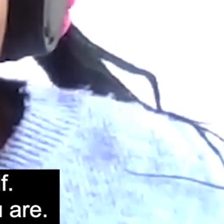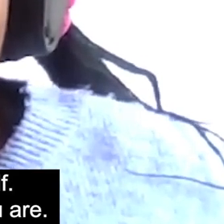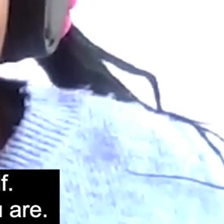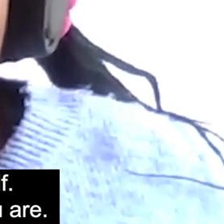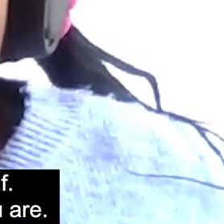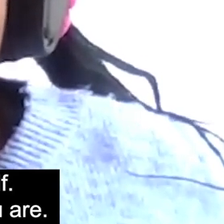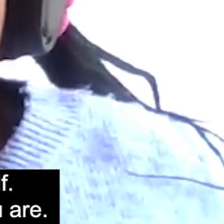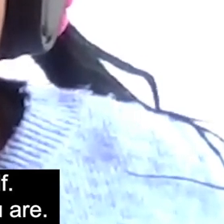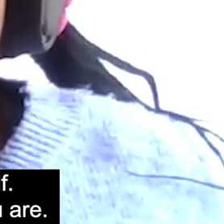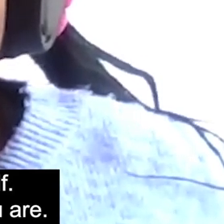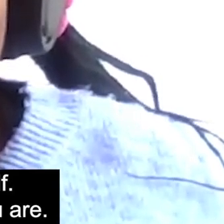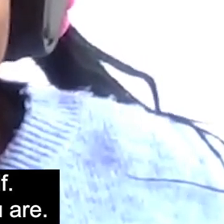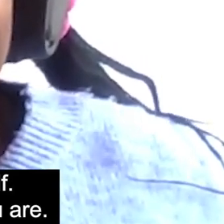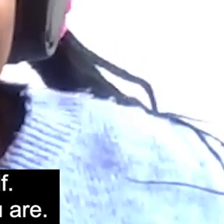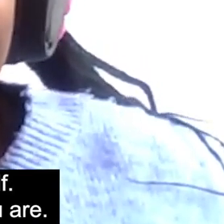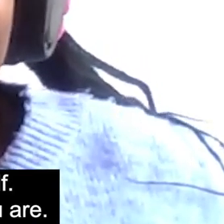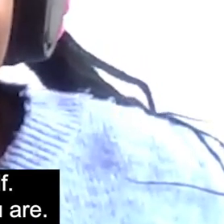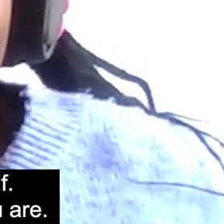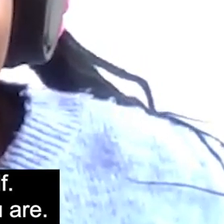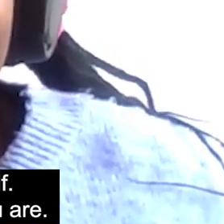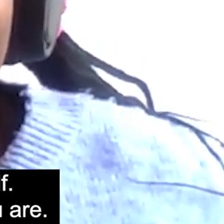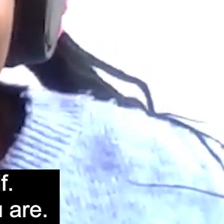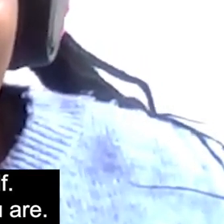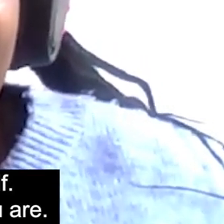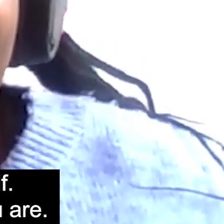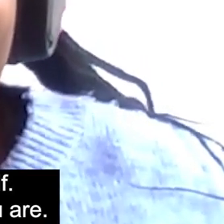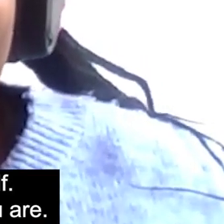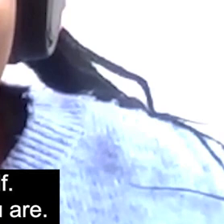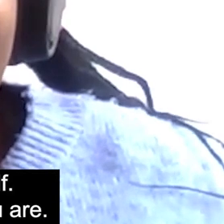Be proud of who you are.